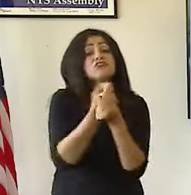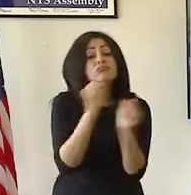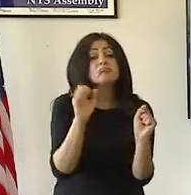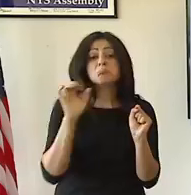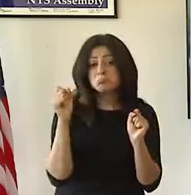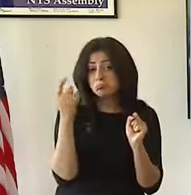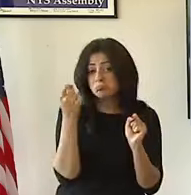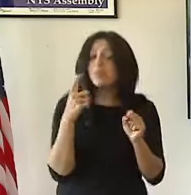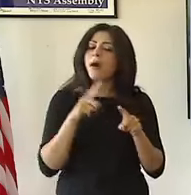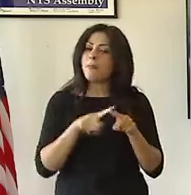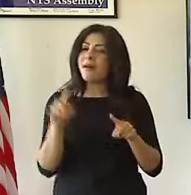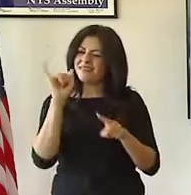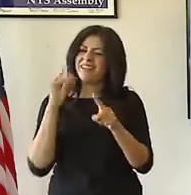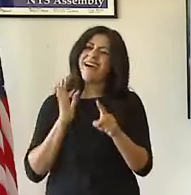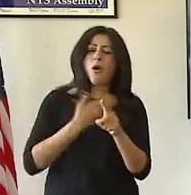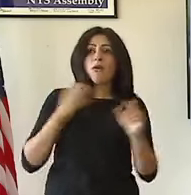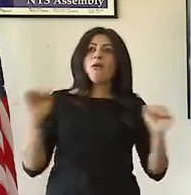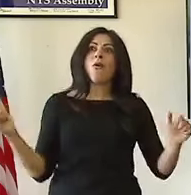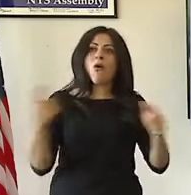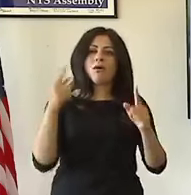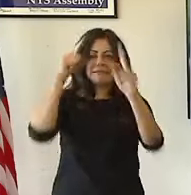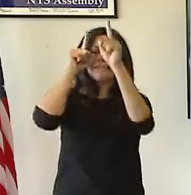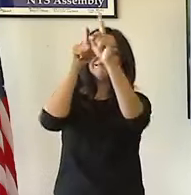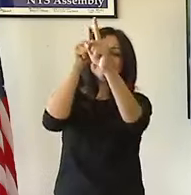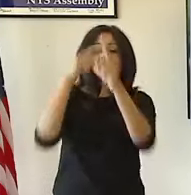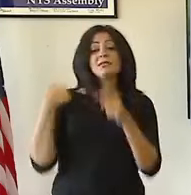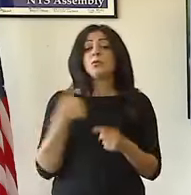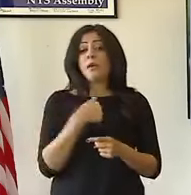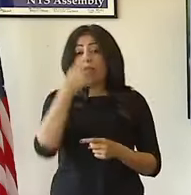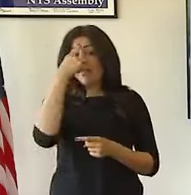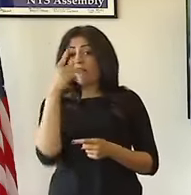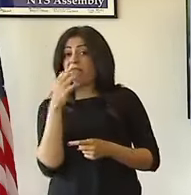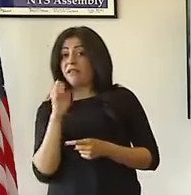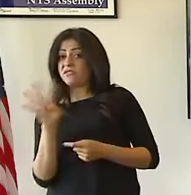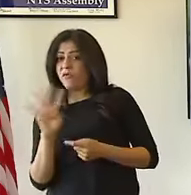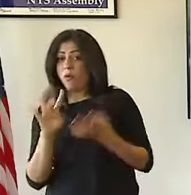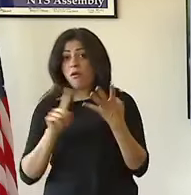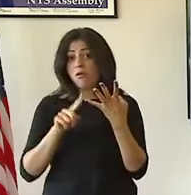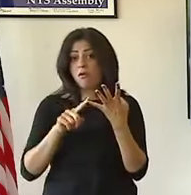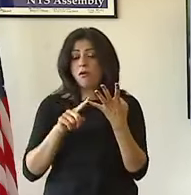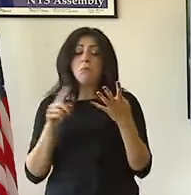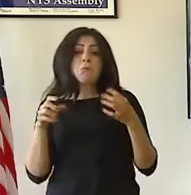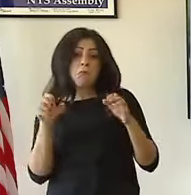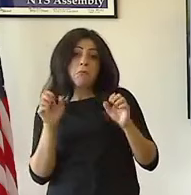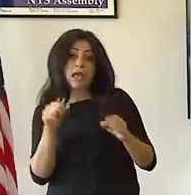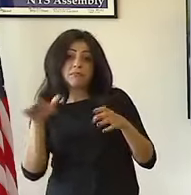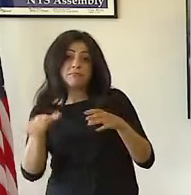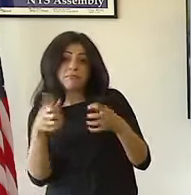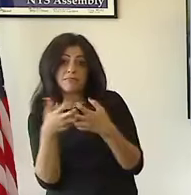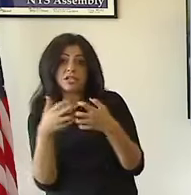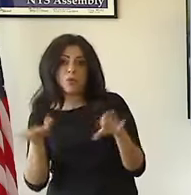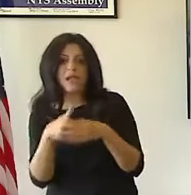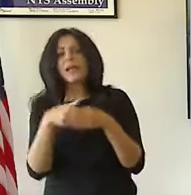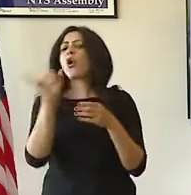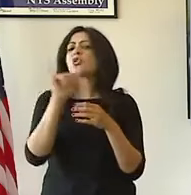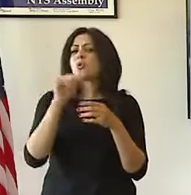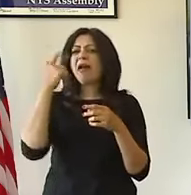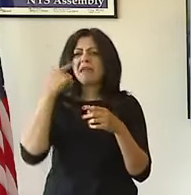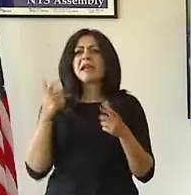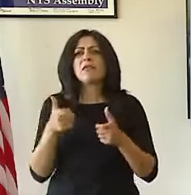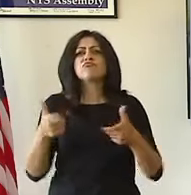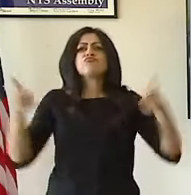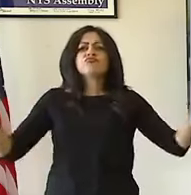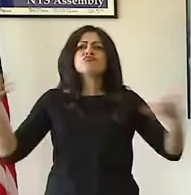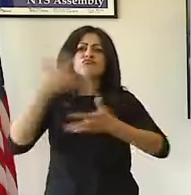but that's the goal. So we think phase 4, and we think that it's certainly possible to have larger scale events at venues with